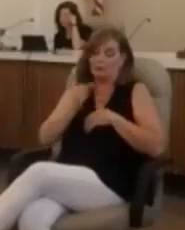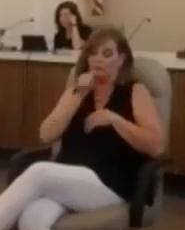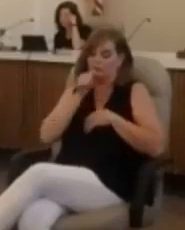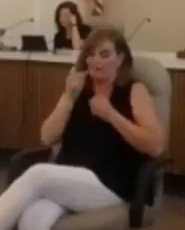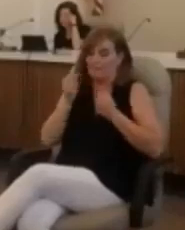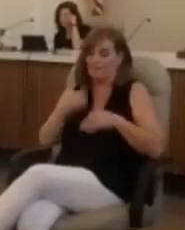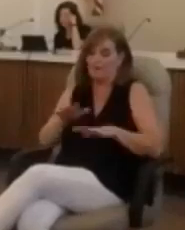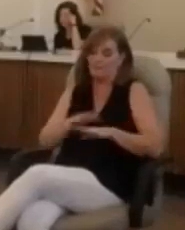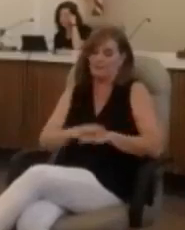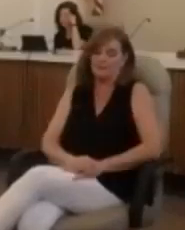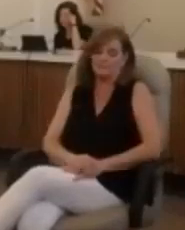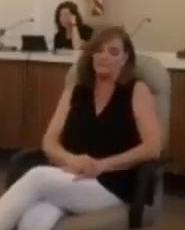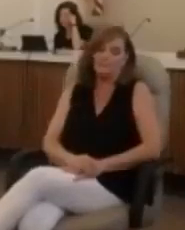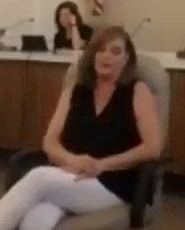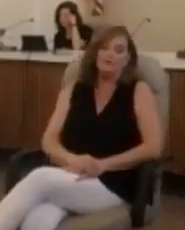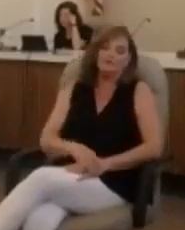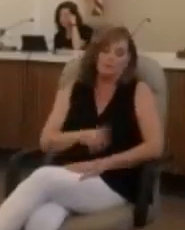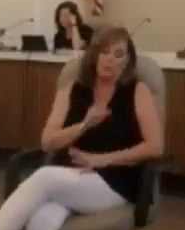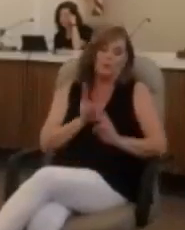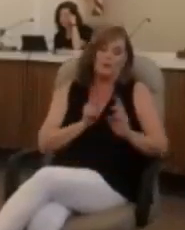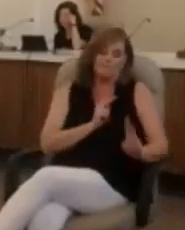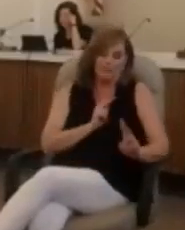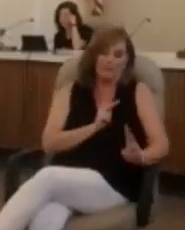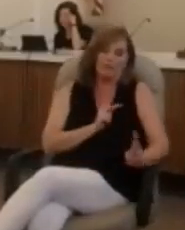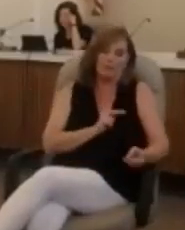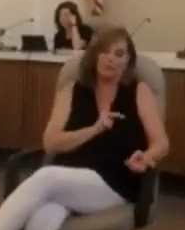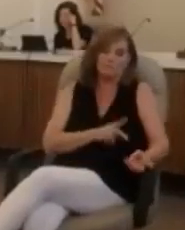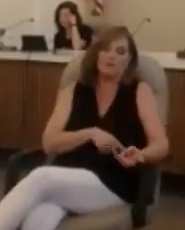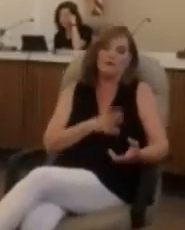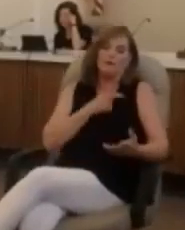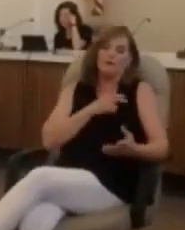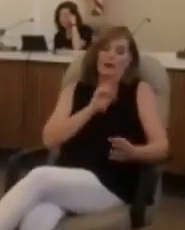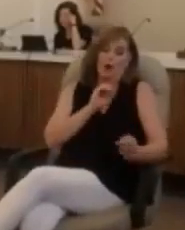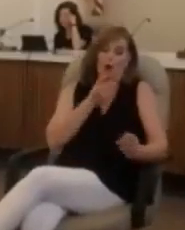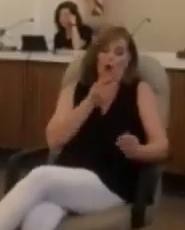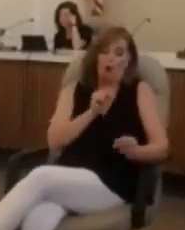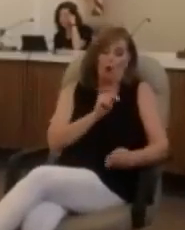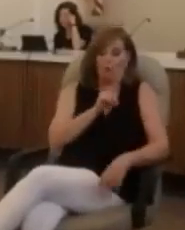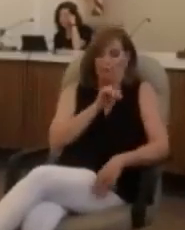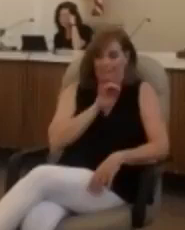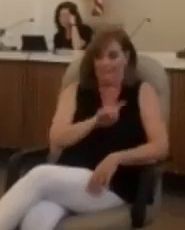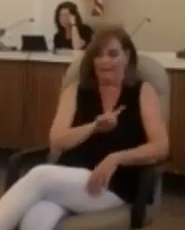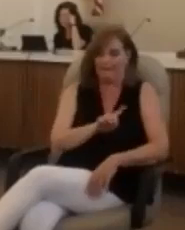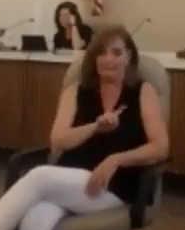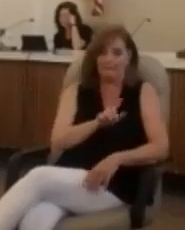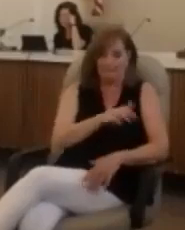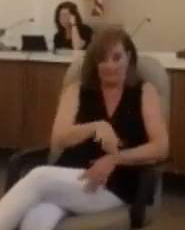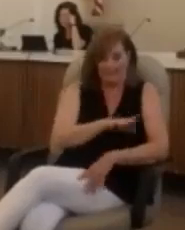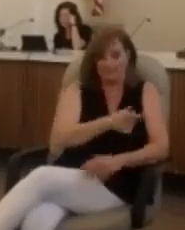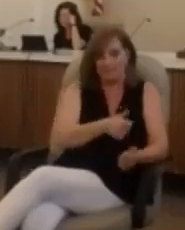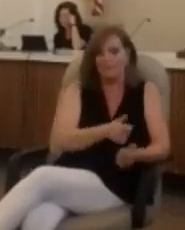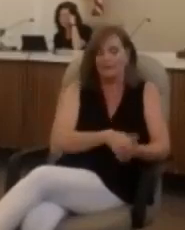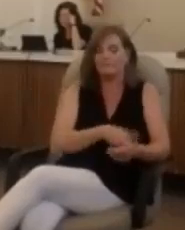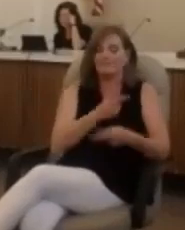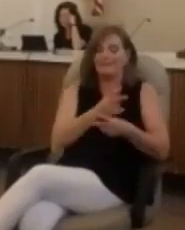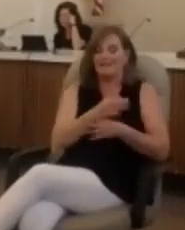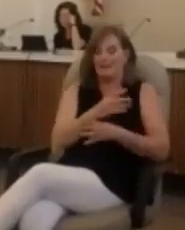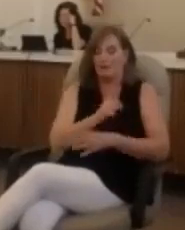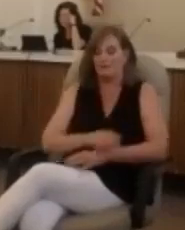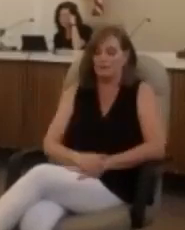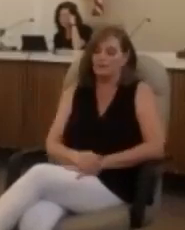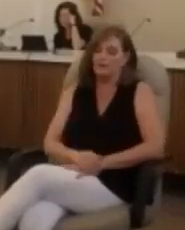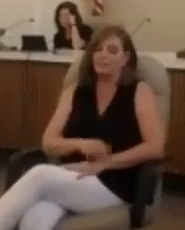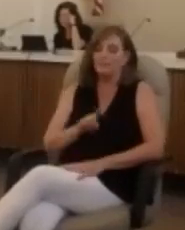the land. The people who own the land must maintain their land per code. And because then the only remaining, the parkland would